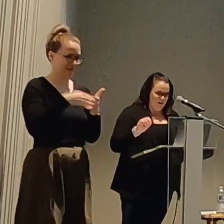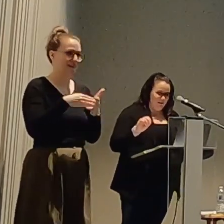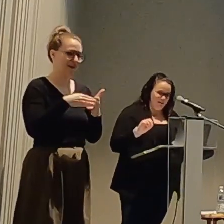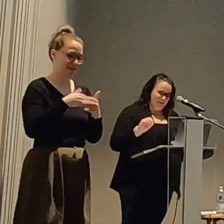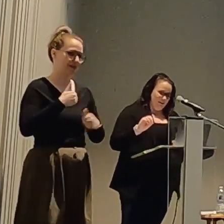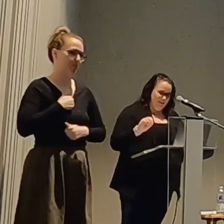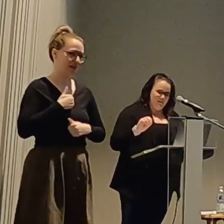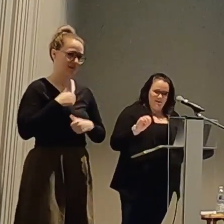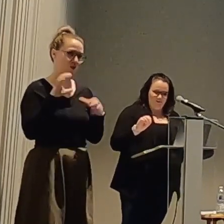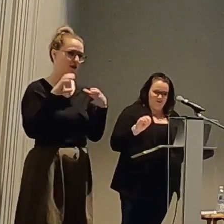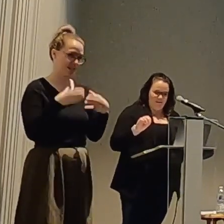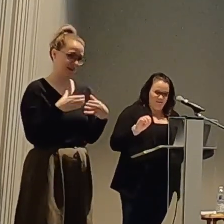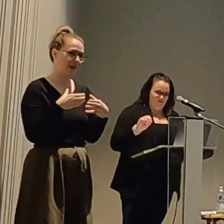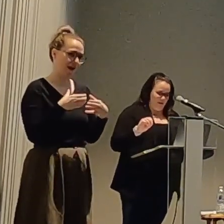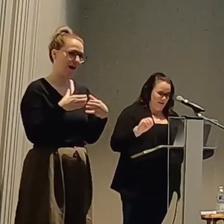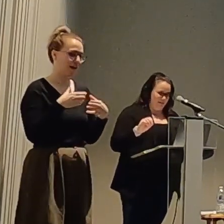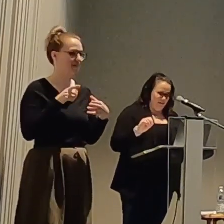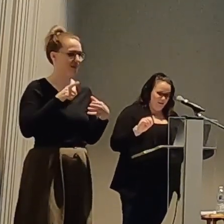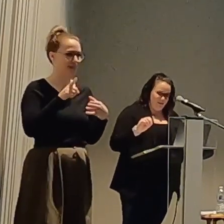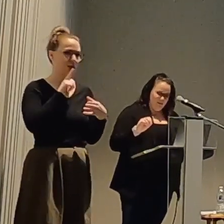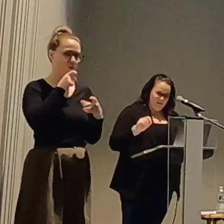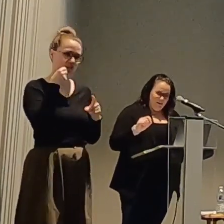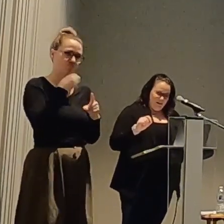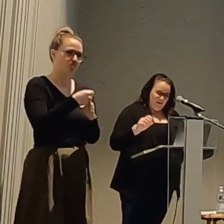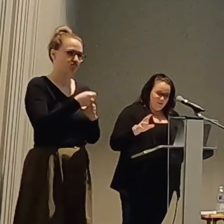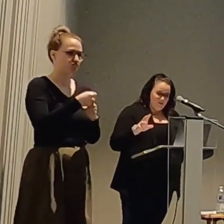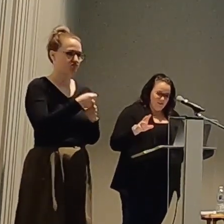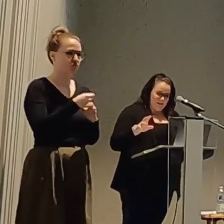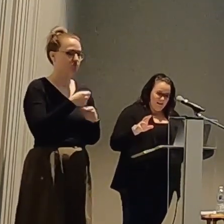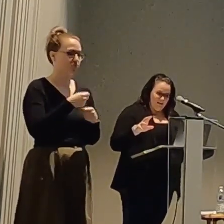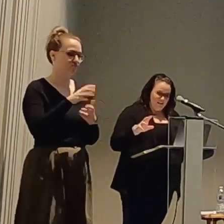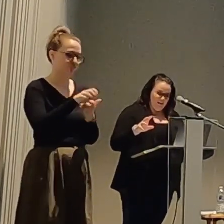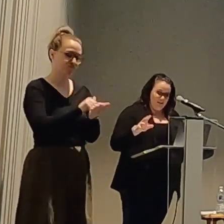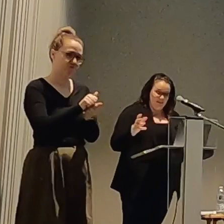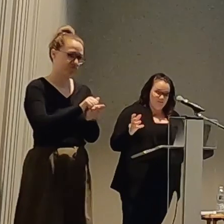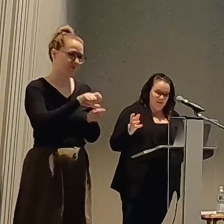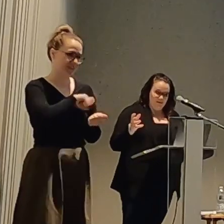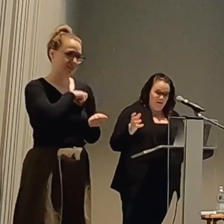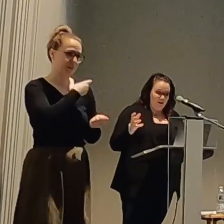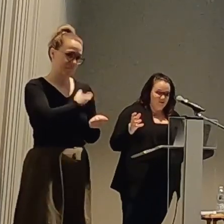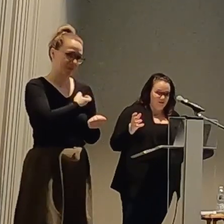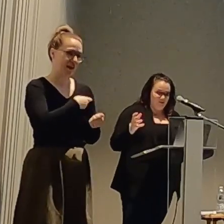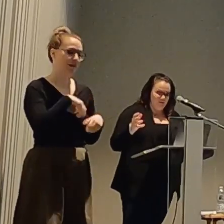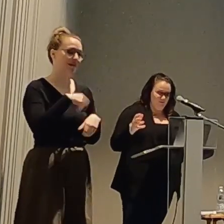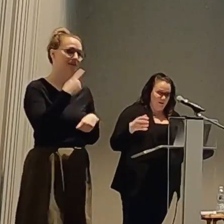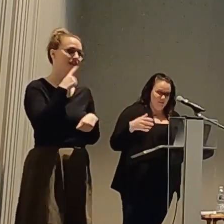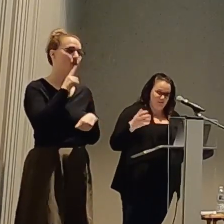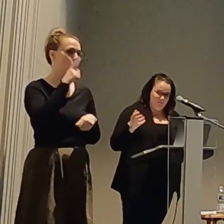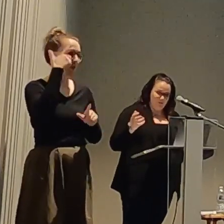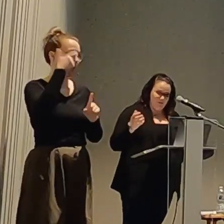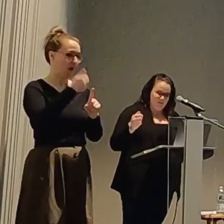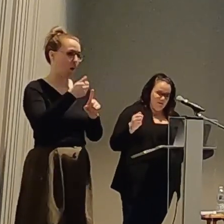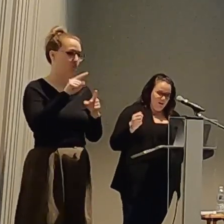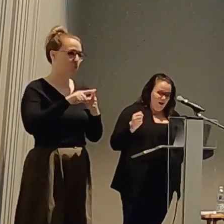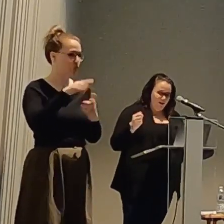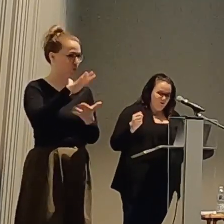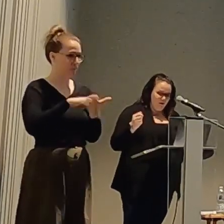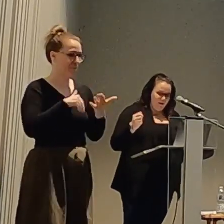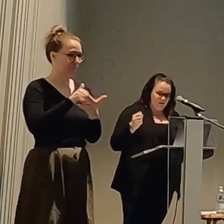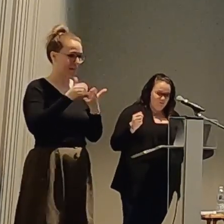sunk Spain into the ocean of pain and death. He also said, it is up to the painter to define the